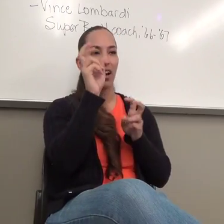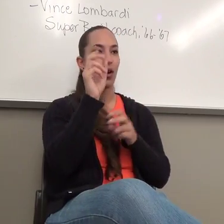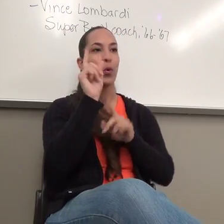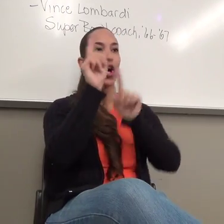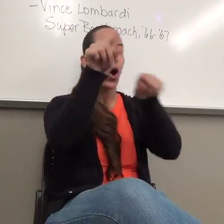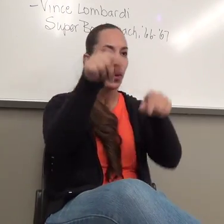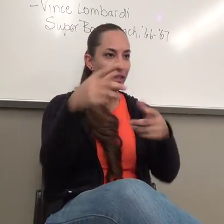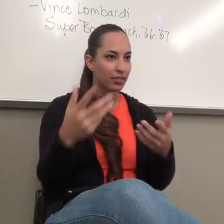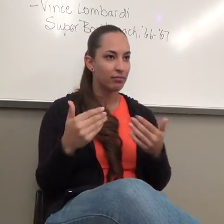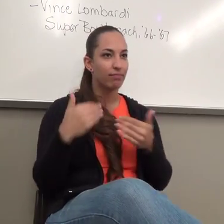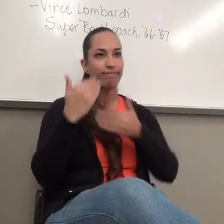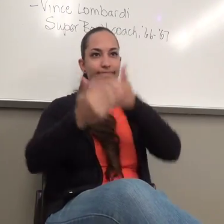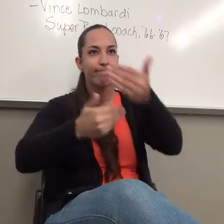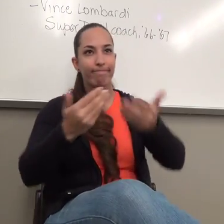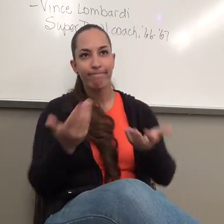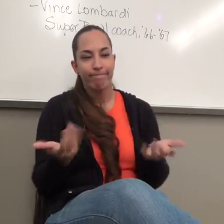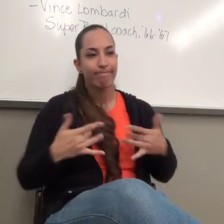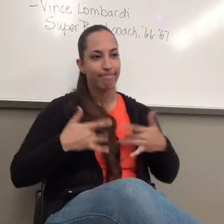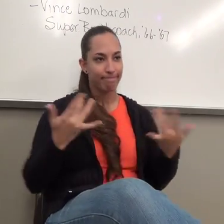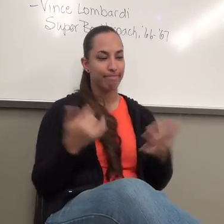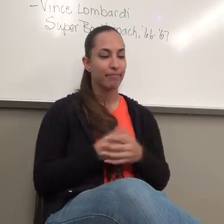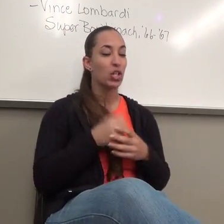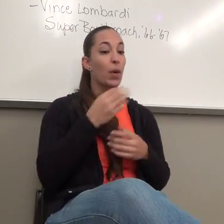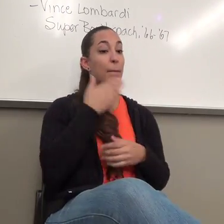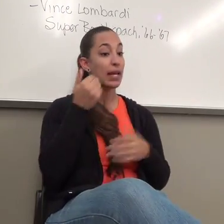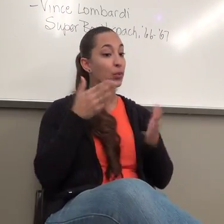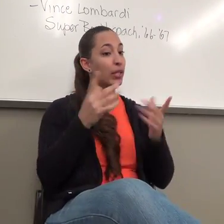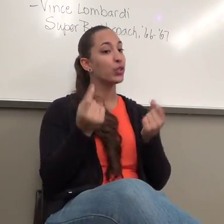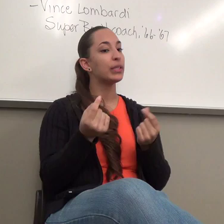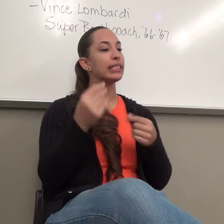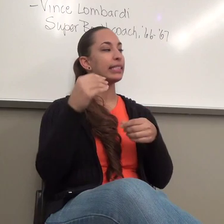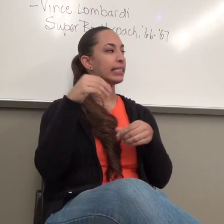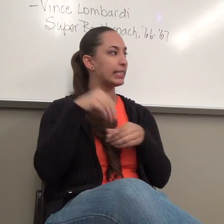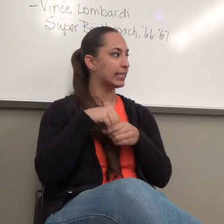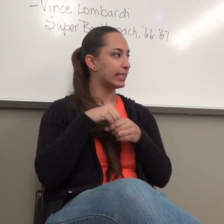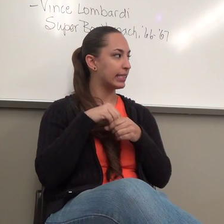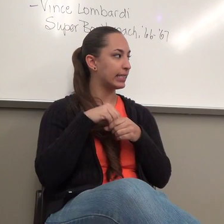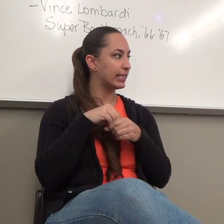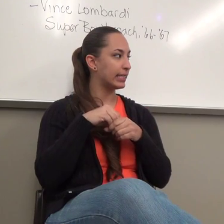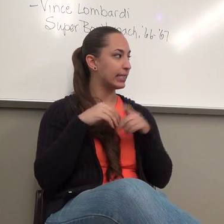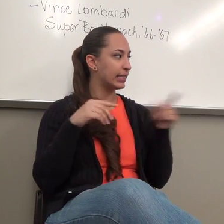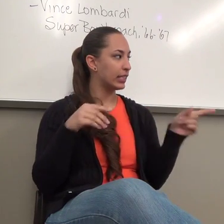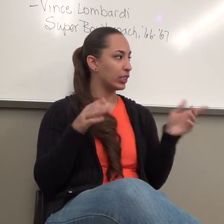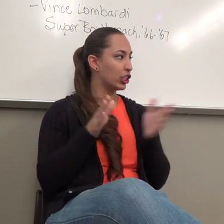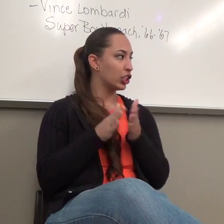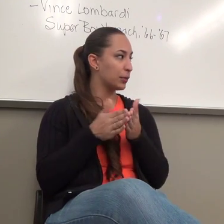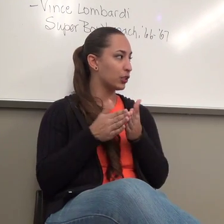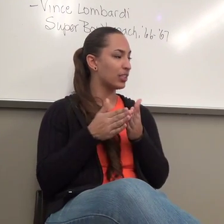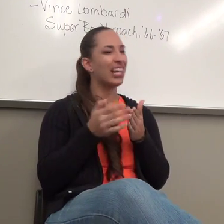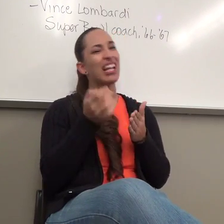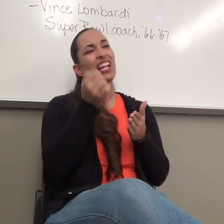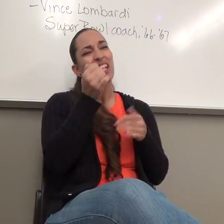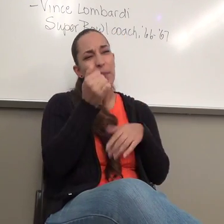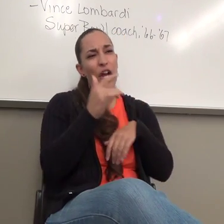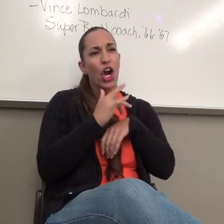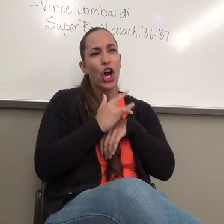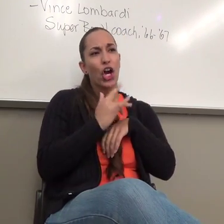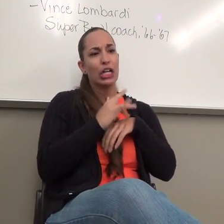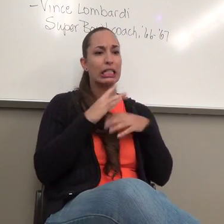the best way to look at this is in here. A little early to do this because we haven't been very many places